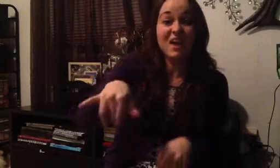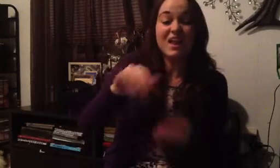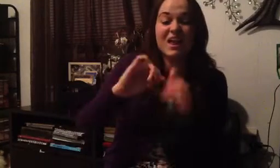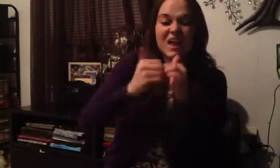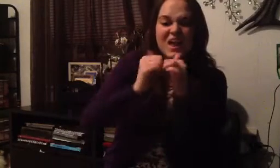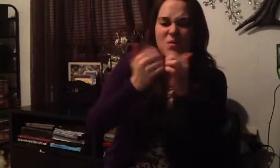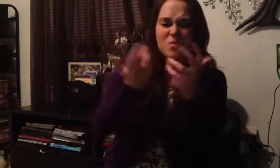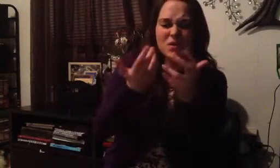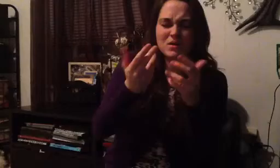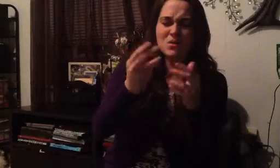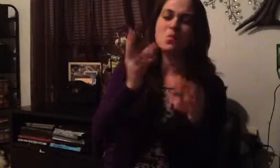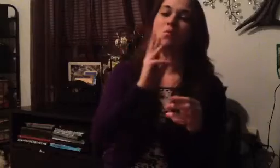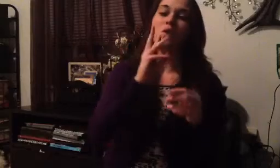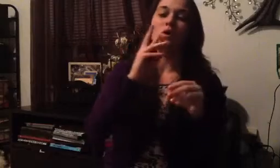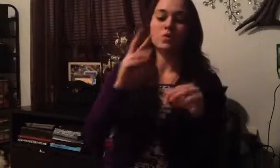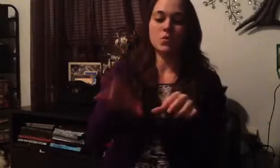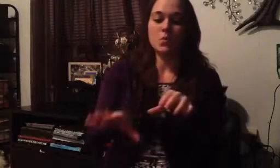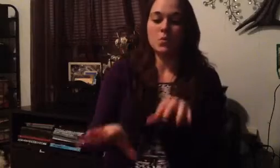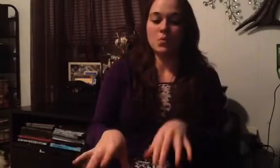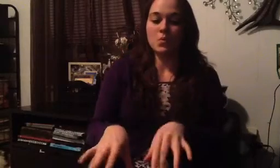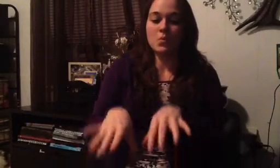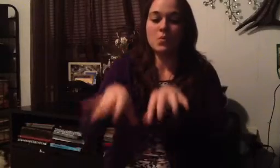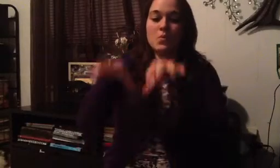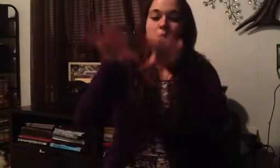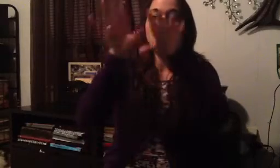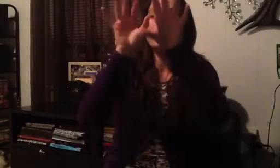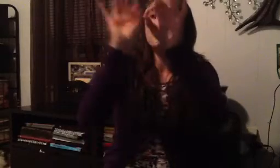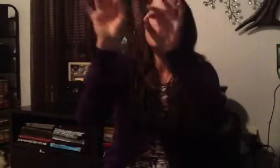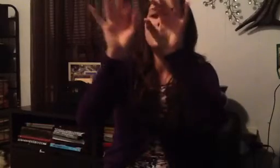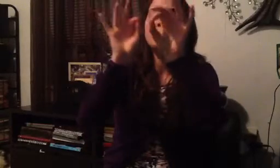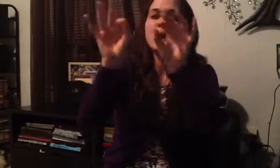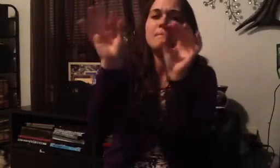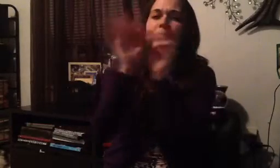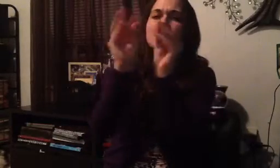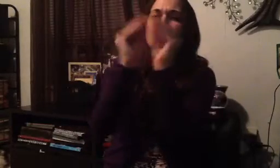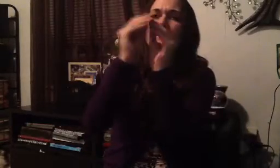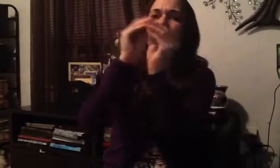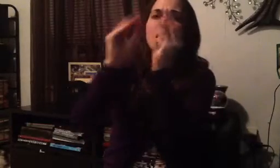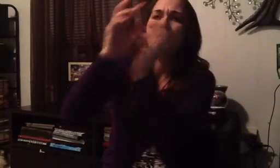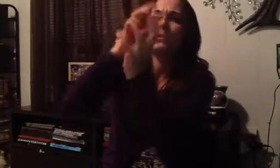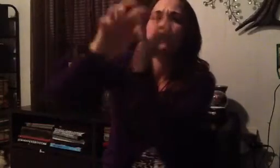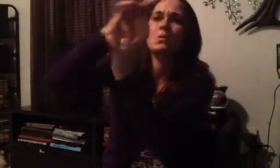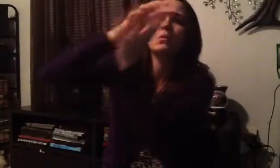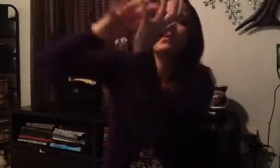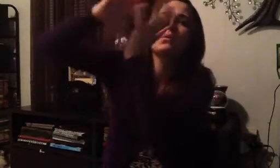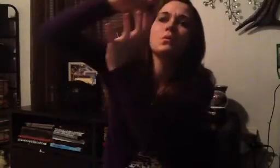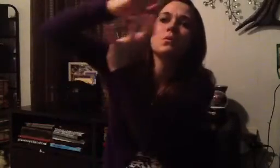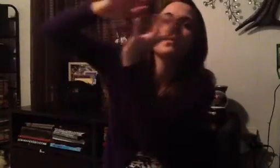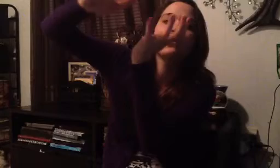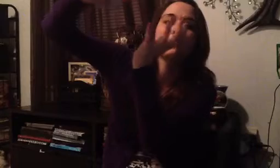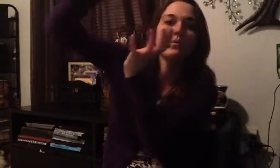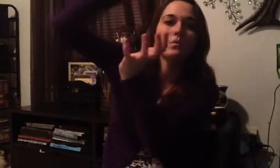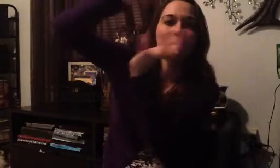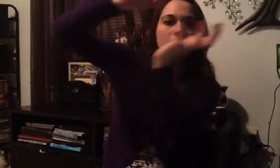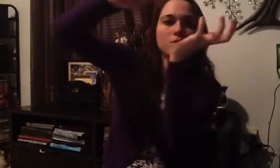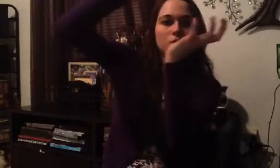formation. This often happens high in the atmosphere, where the temperature is much lower than it is near the surface.